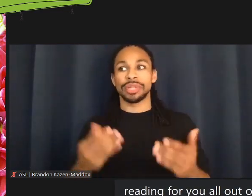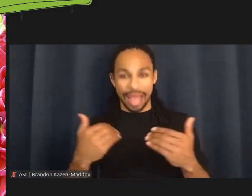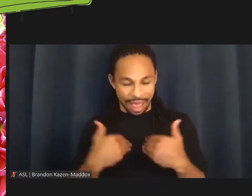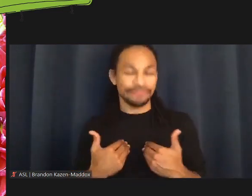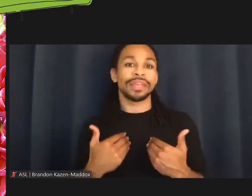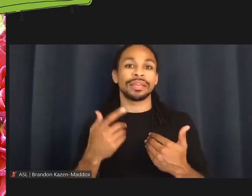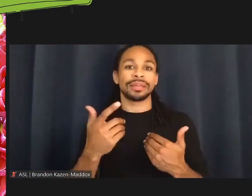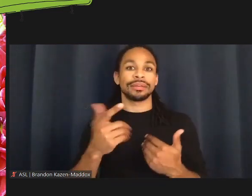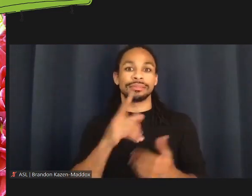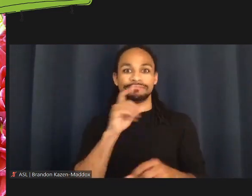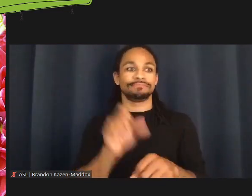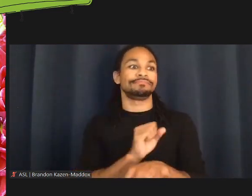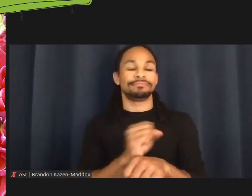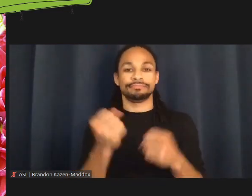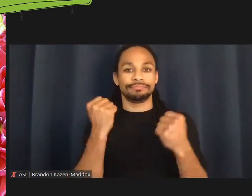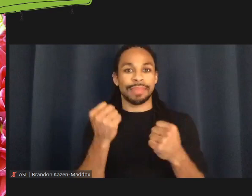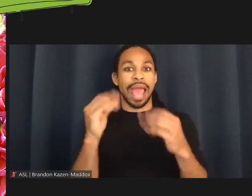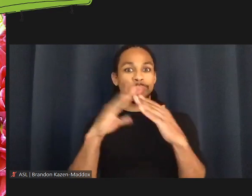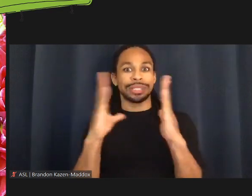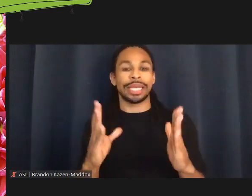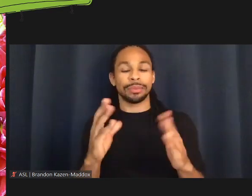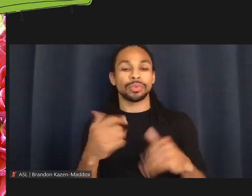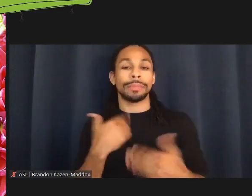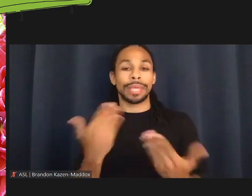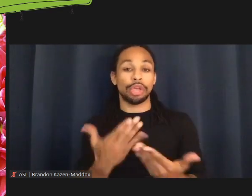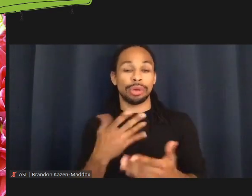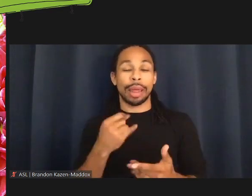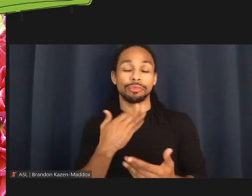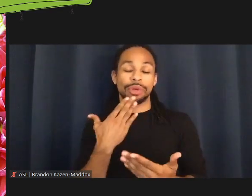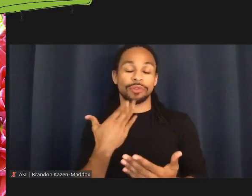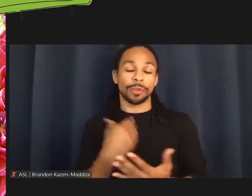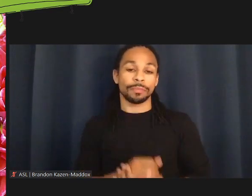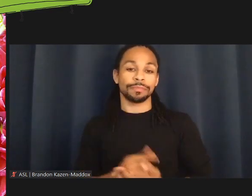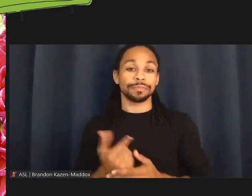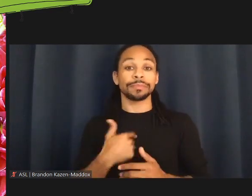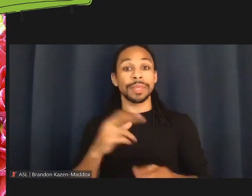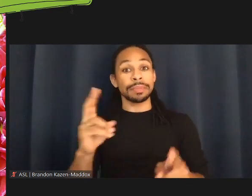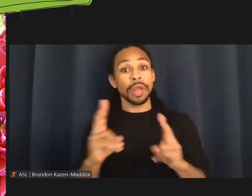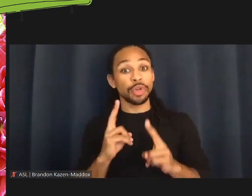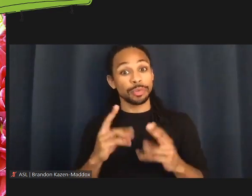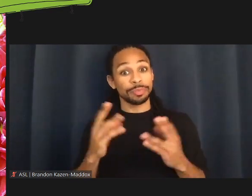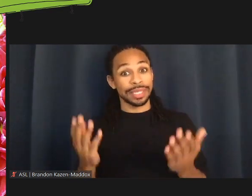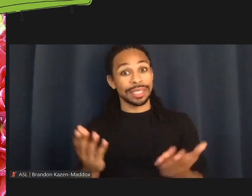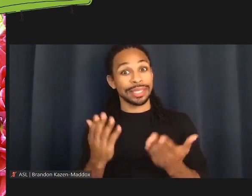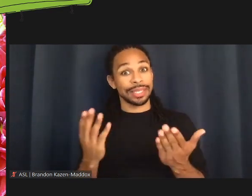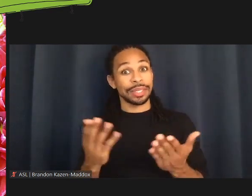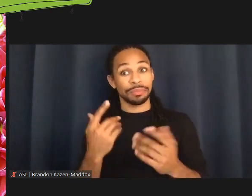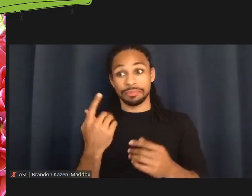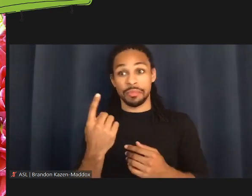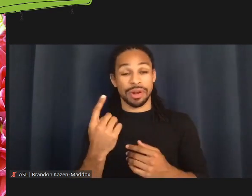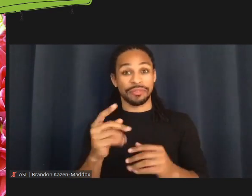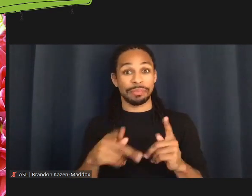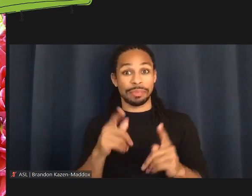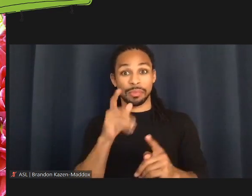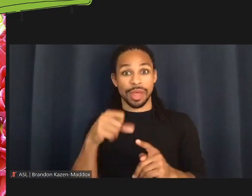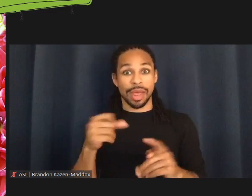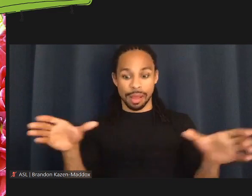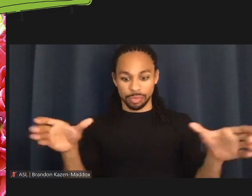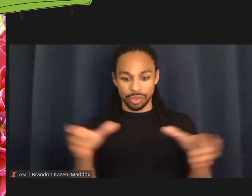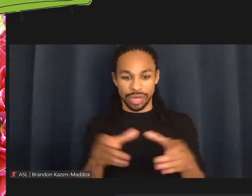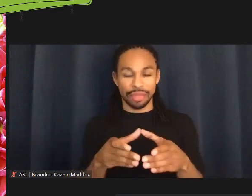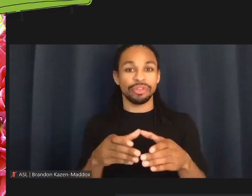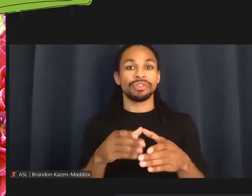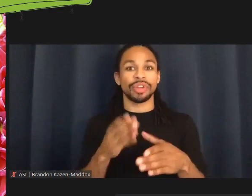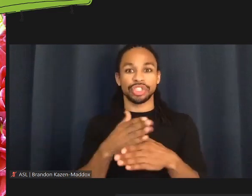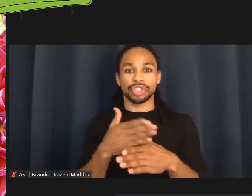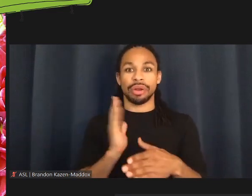I'm grateful. I'm honored to be among the people who can come together sharing our